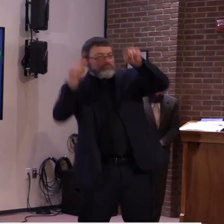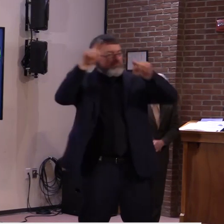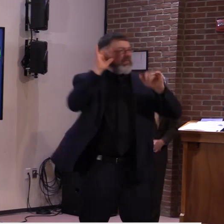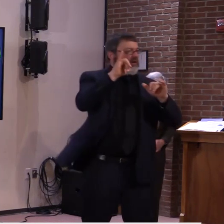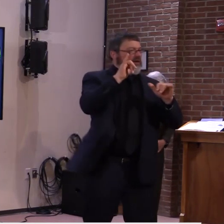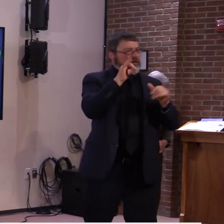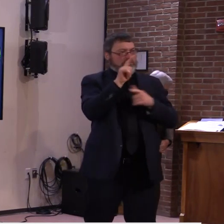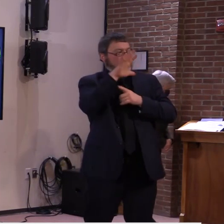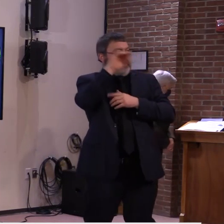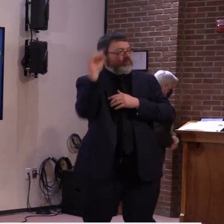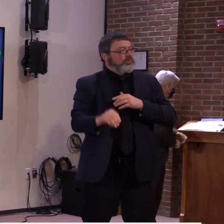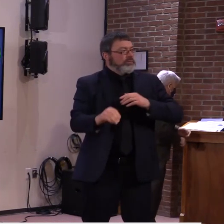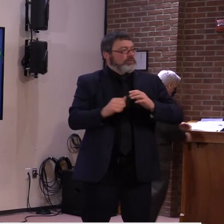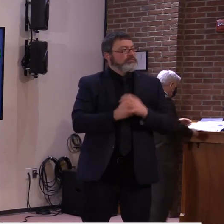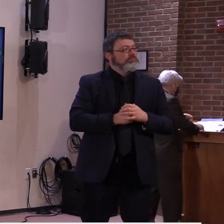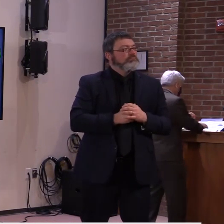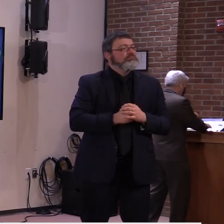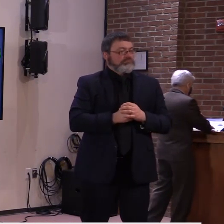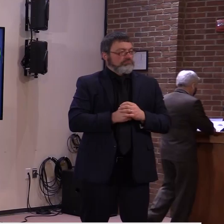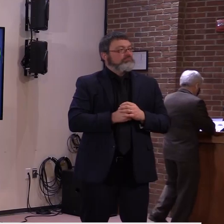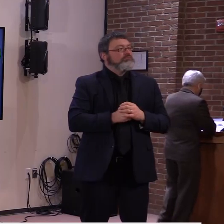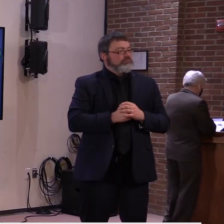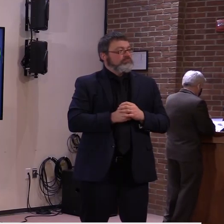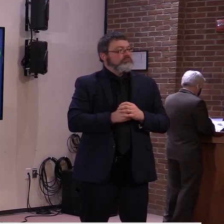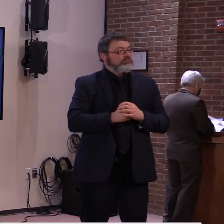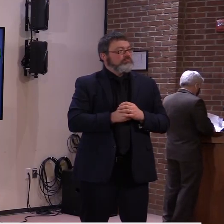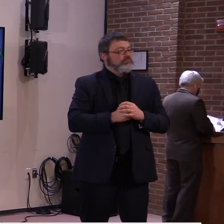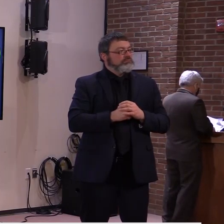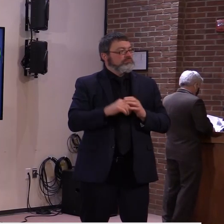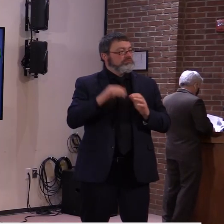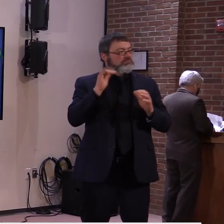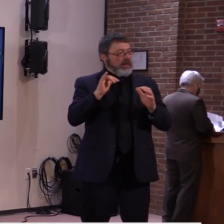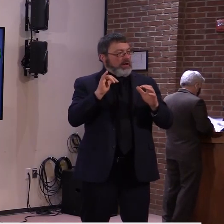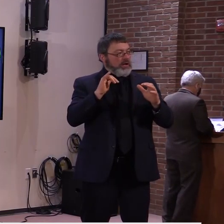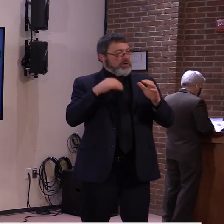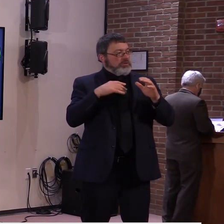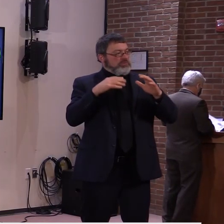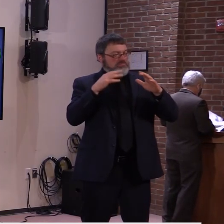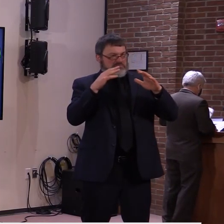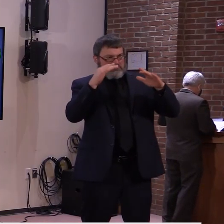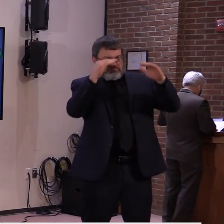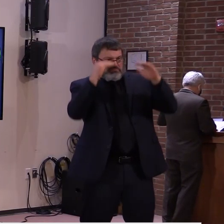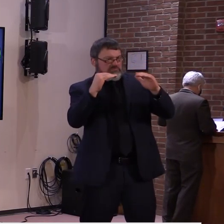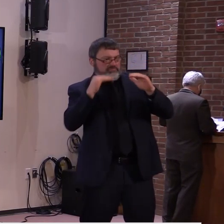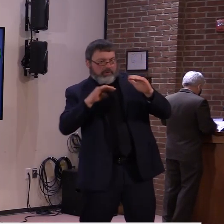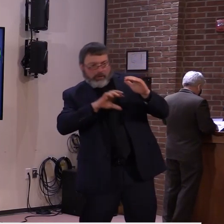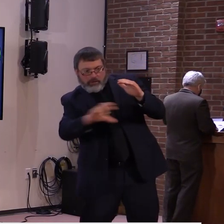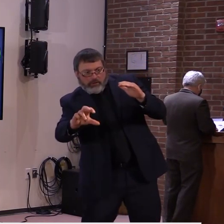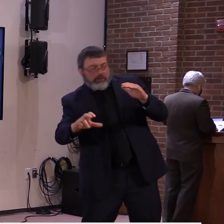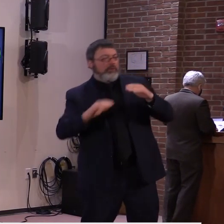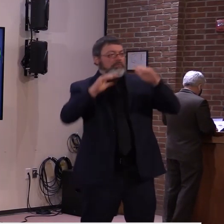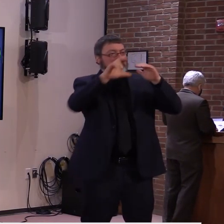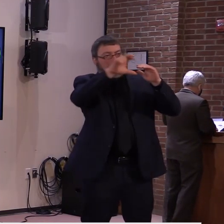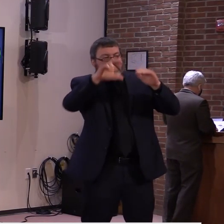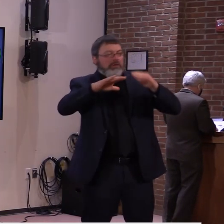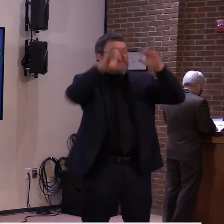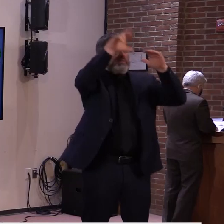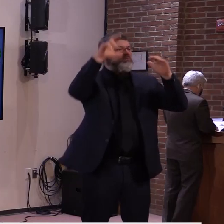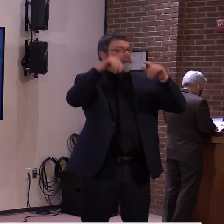Essex North, Battenkill Valley, Bennington Rutland, Southwest Vermont, River Valley Technical Center, Springfield, and Windsor